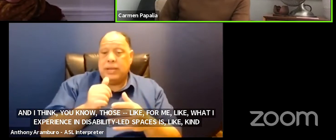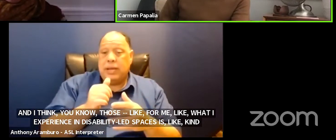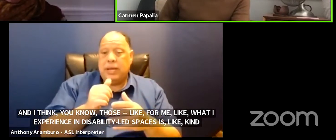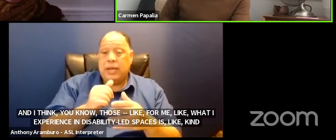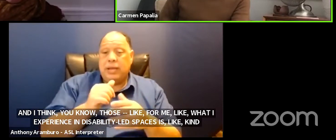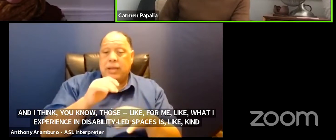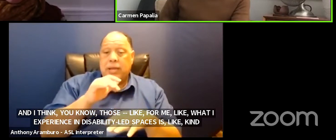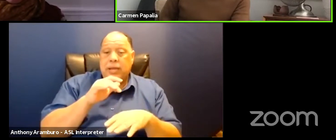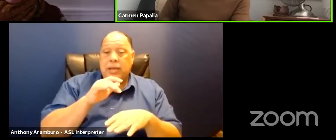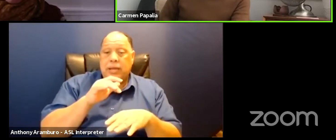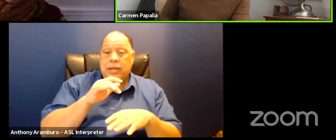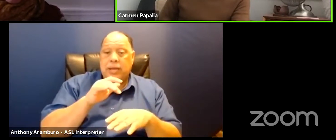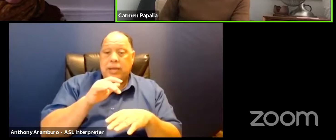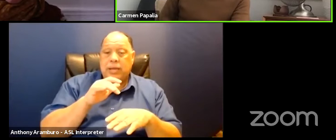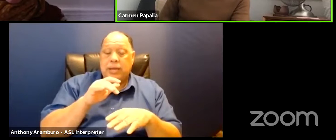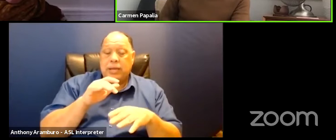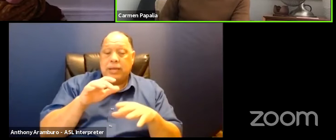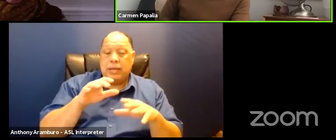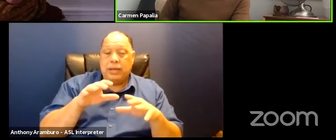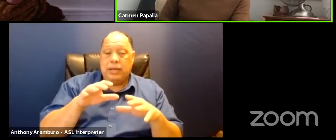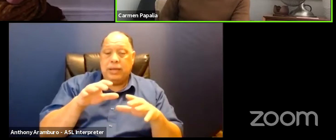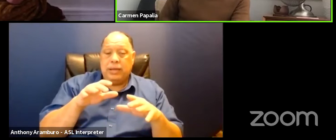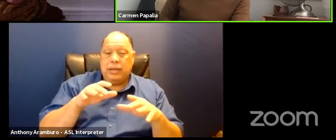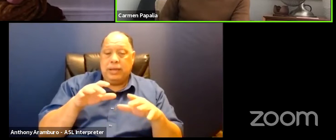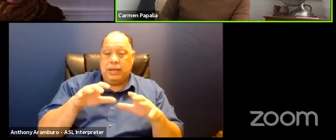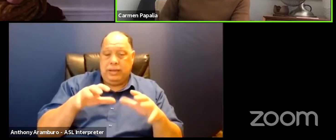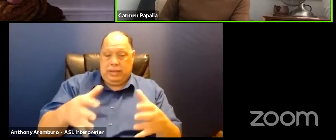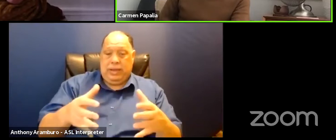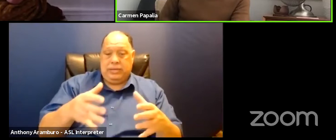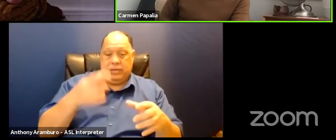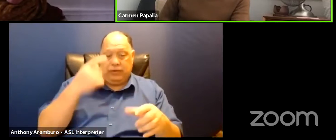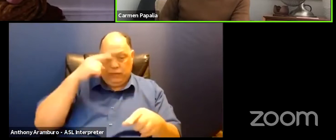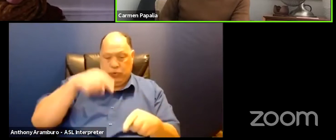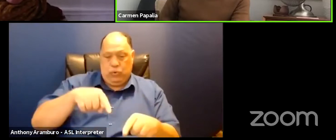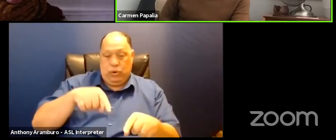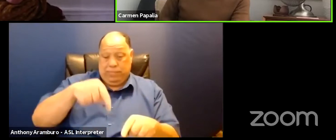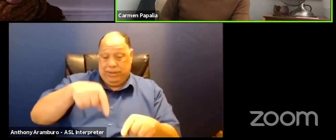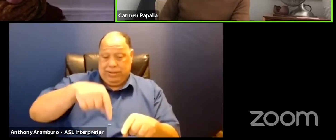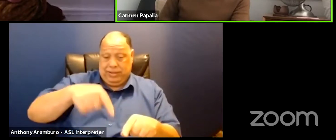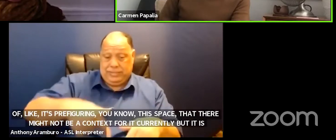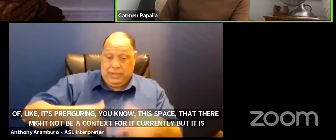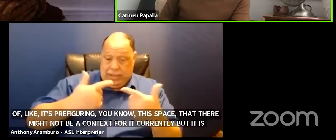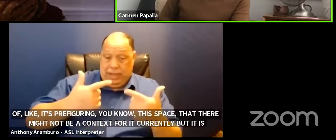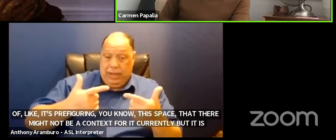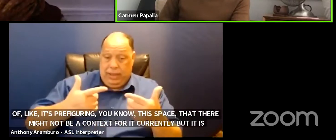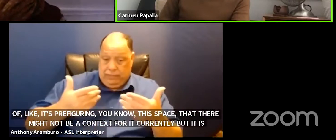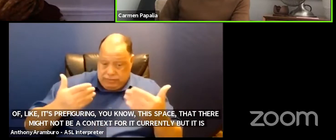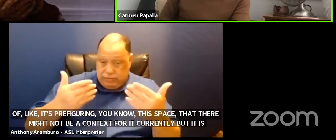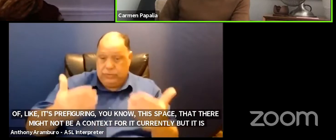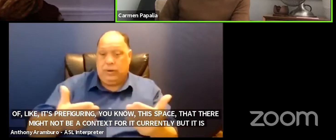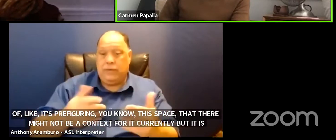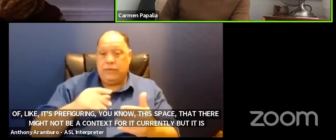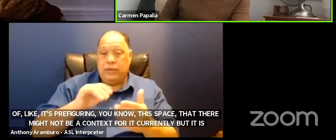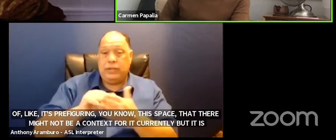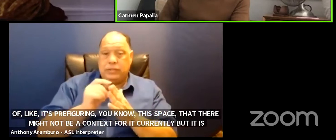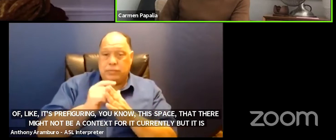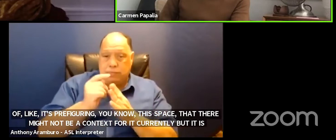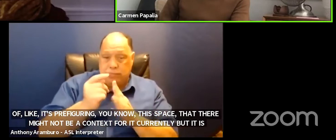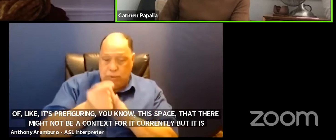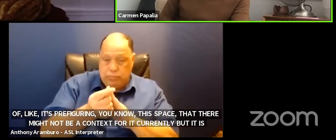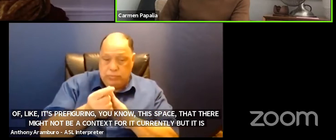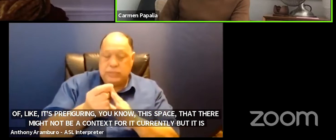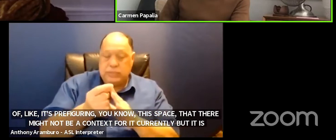for currently, but it is alive and is thriving within, you know, these moments within these spaces